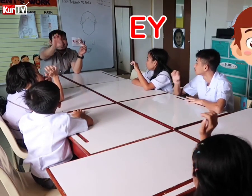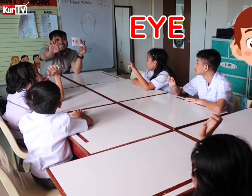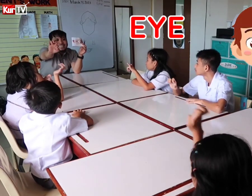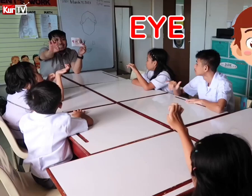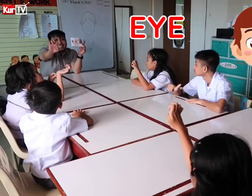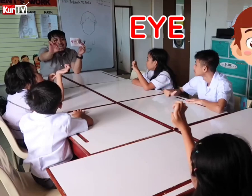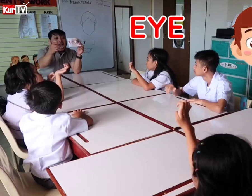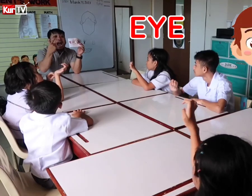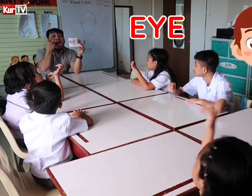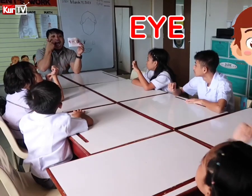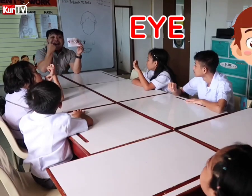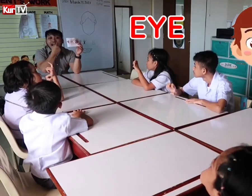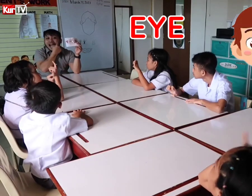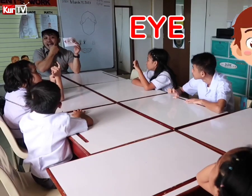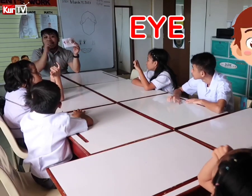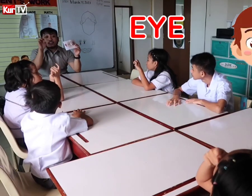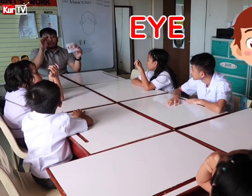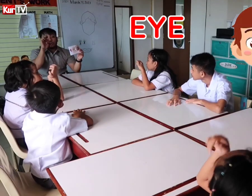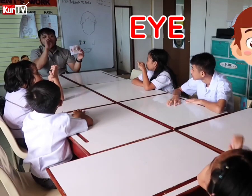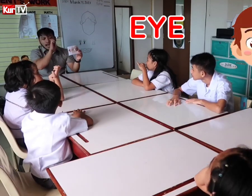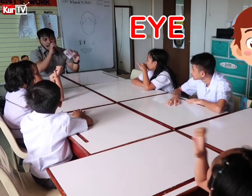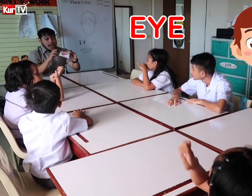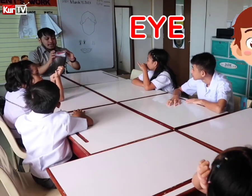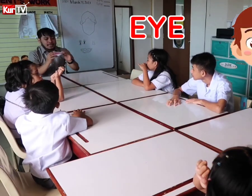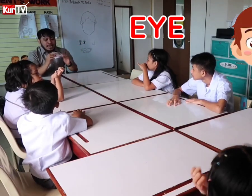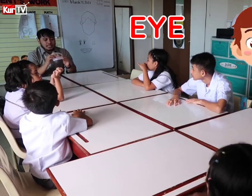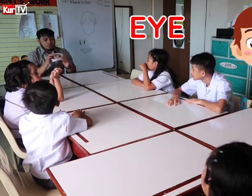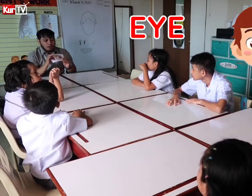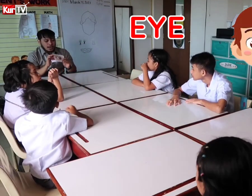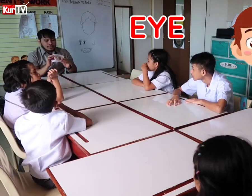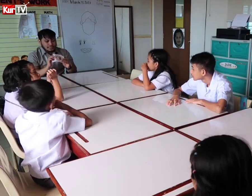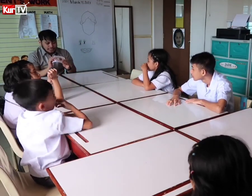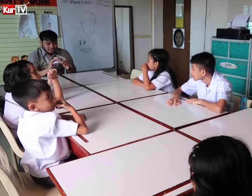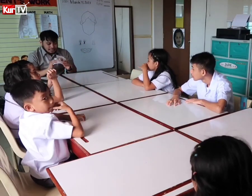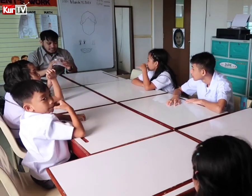I. I. Or I. Next part is?